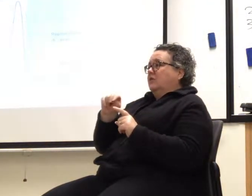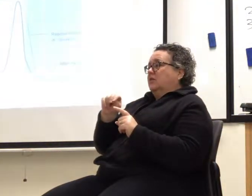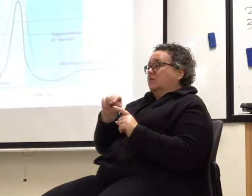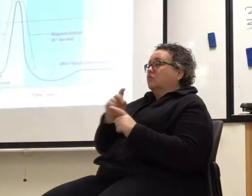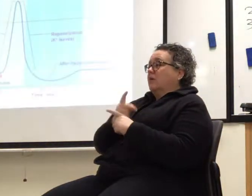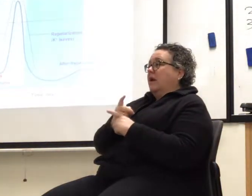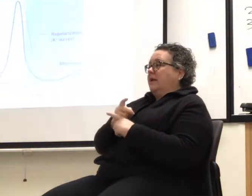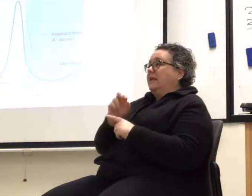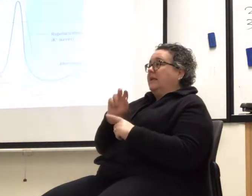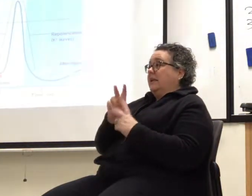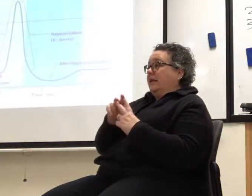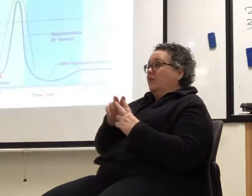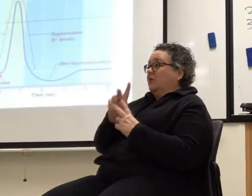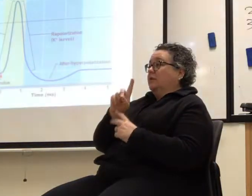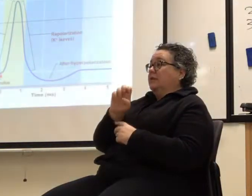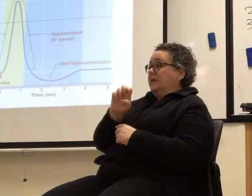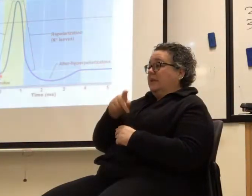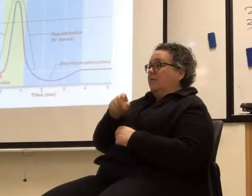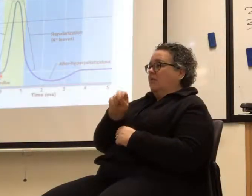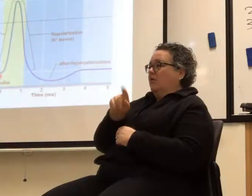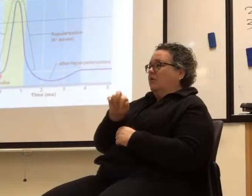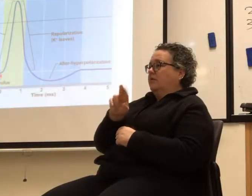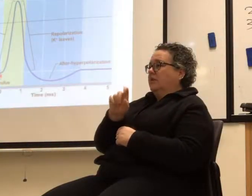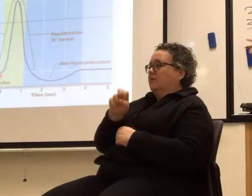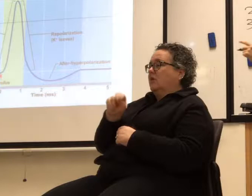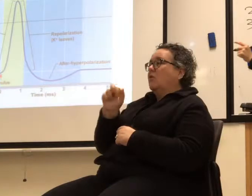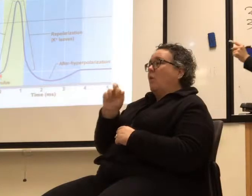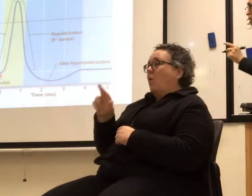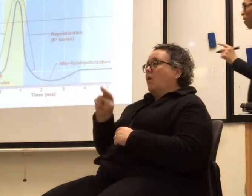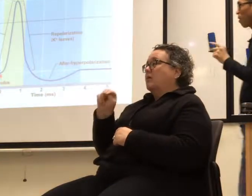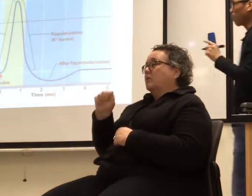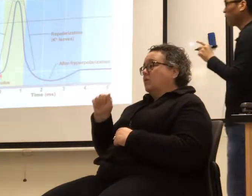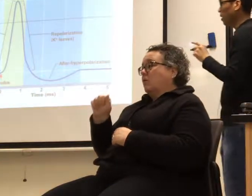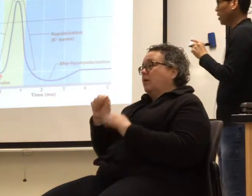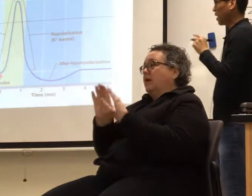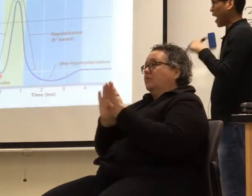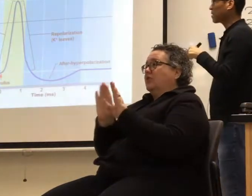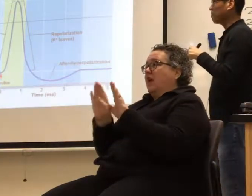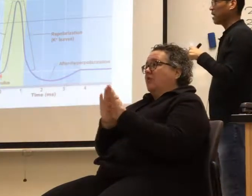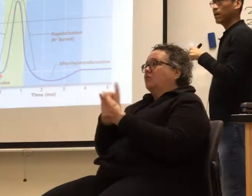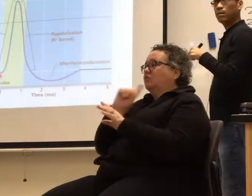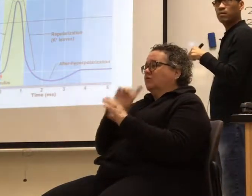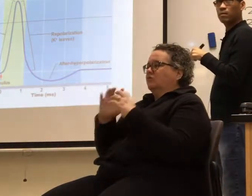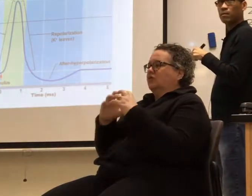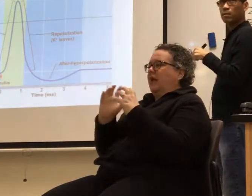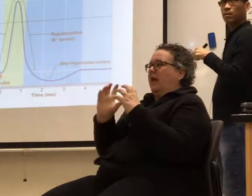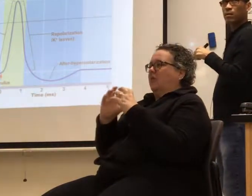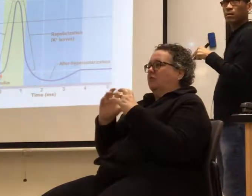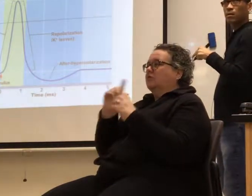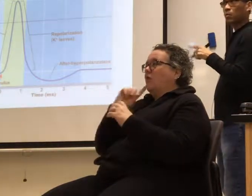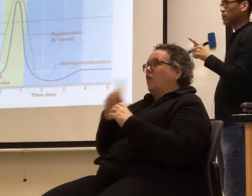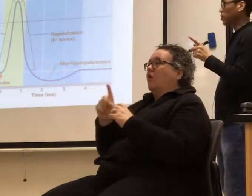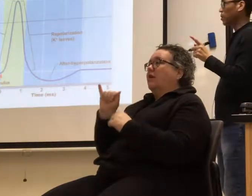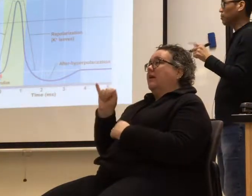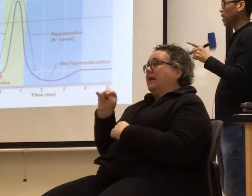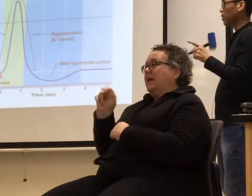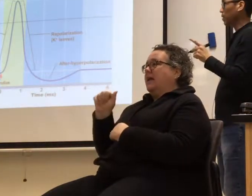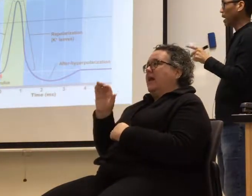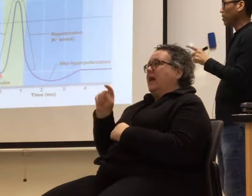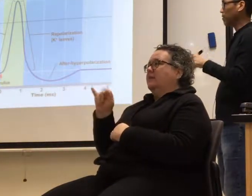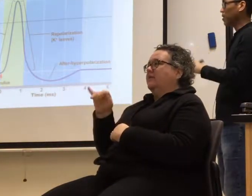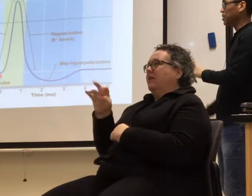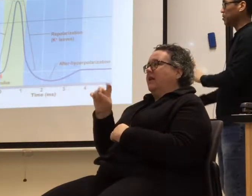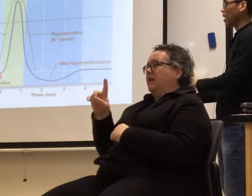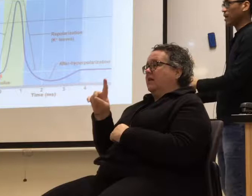It's either depolarization or it's when the sodium channels are inactivated. During sodium